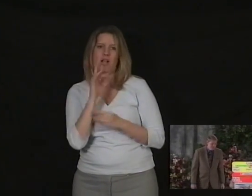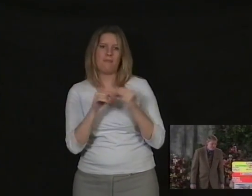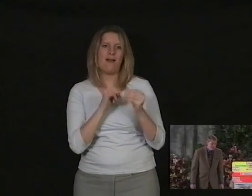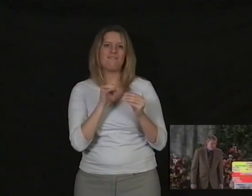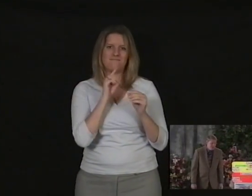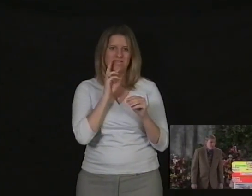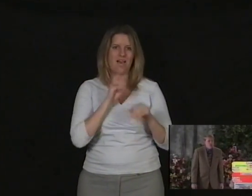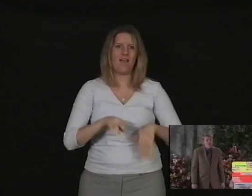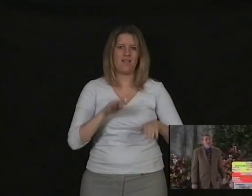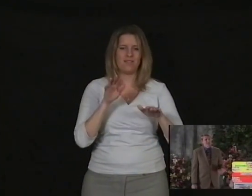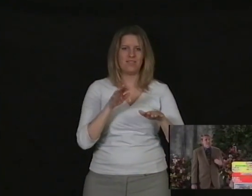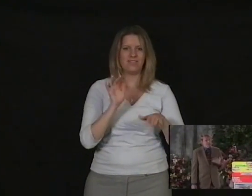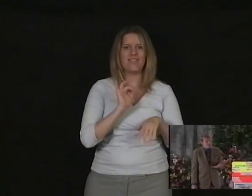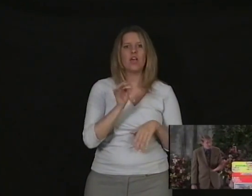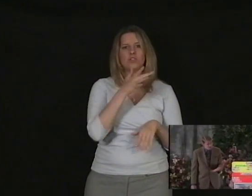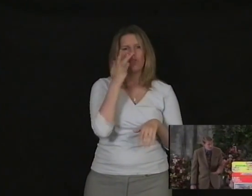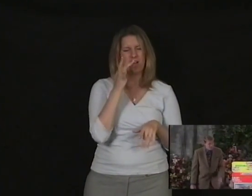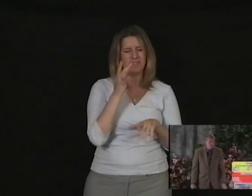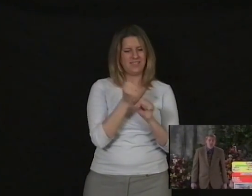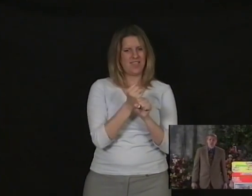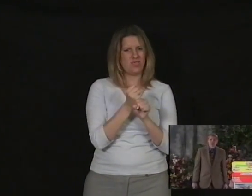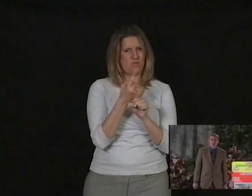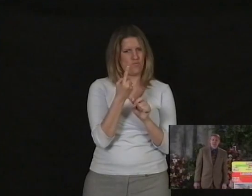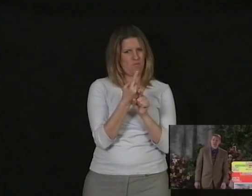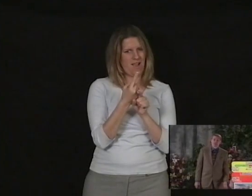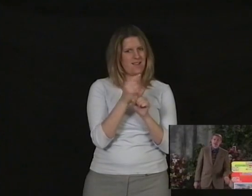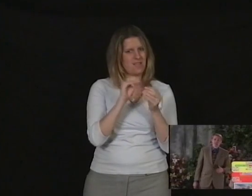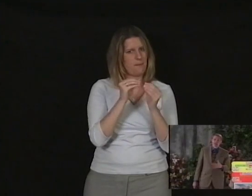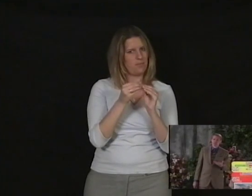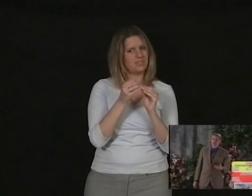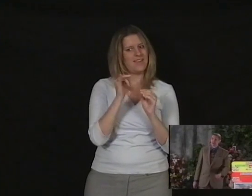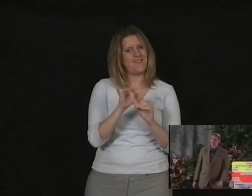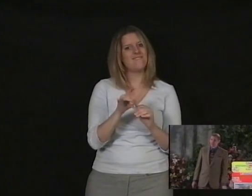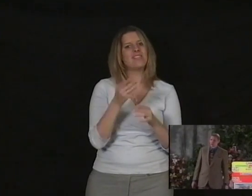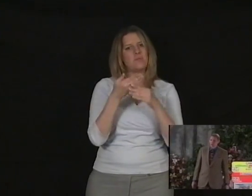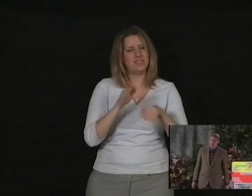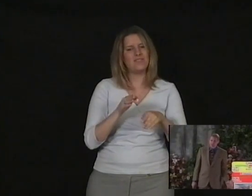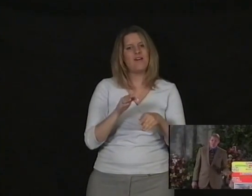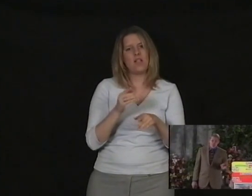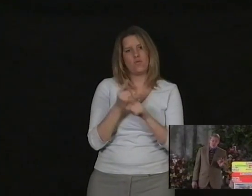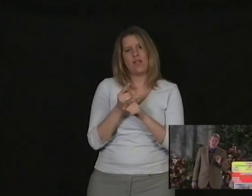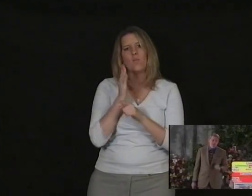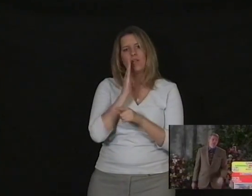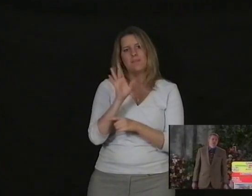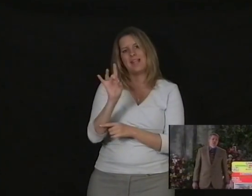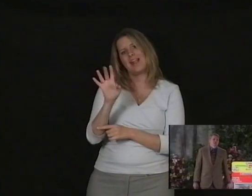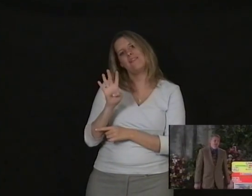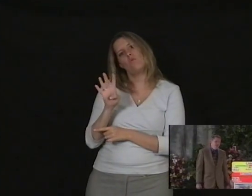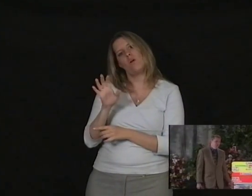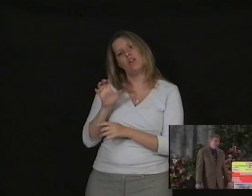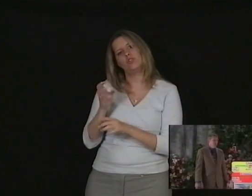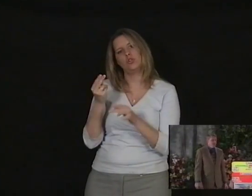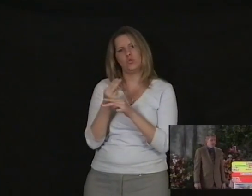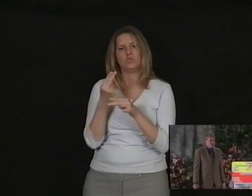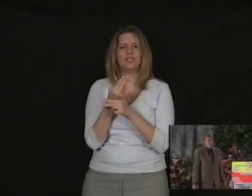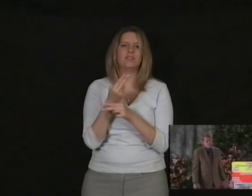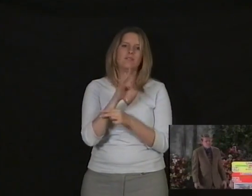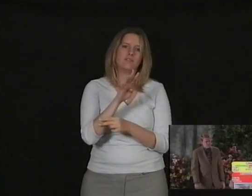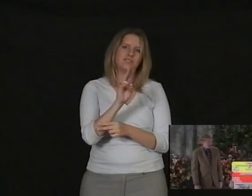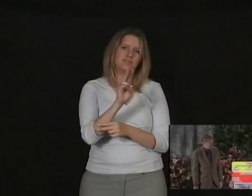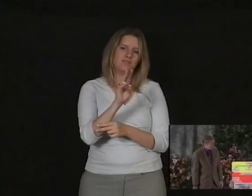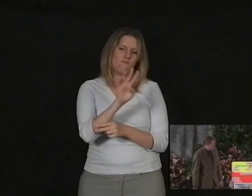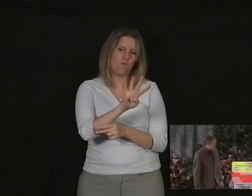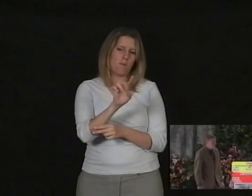flood. They also forgot to get the right numbers, okay? So if they had divided right, it would have been 8,400 using the 4.7. But, you know, public school